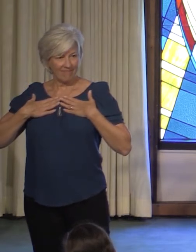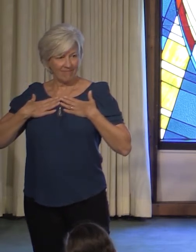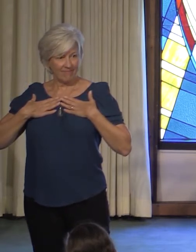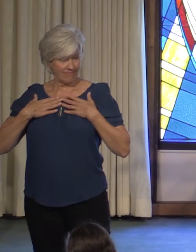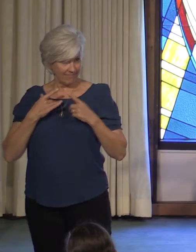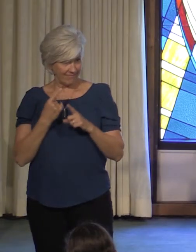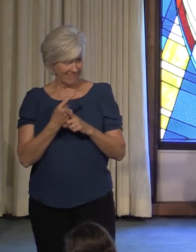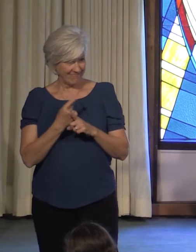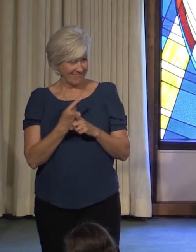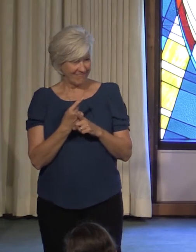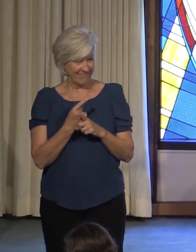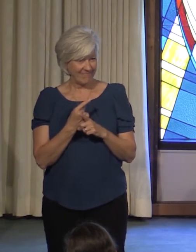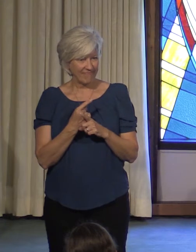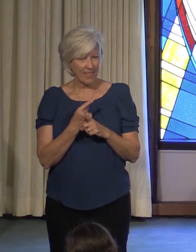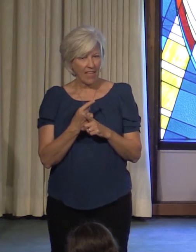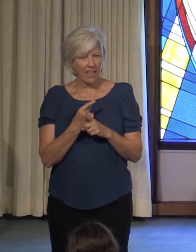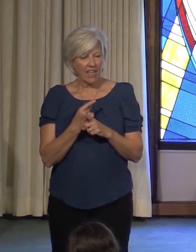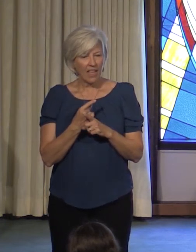You know,